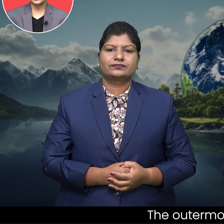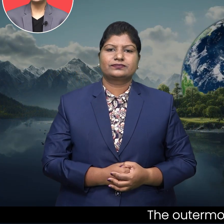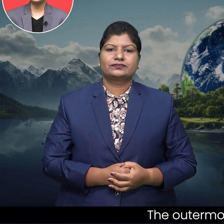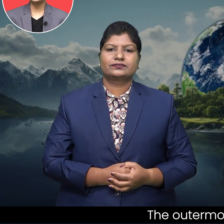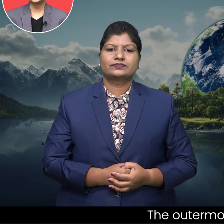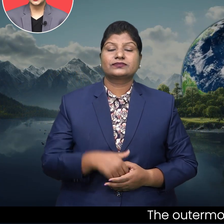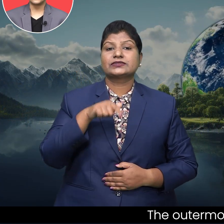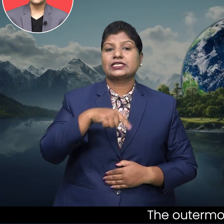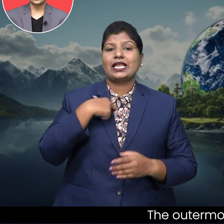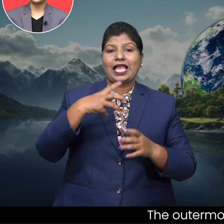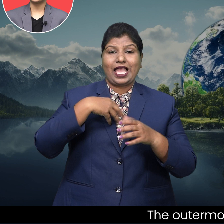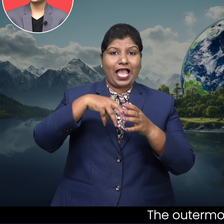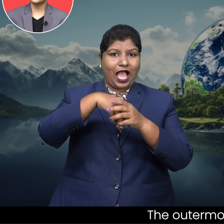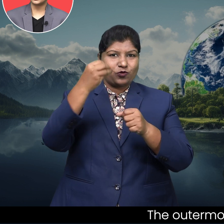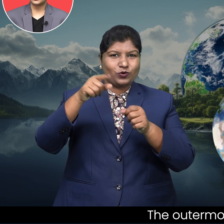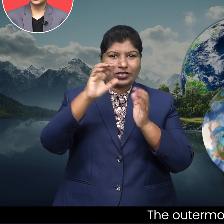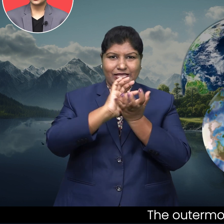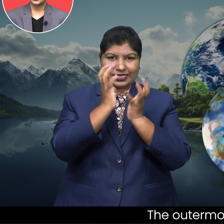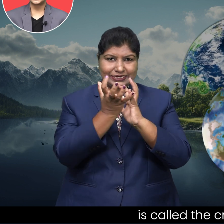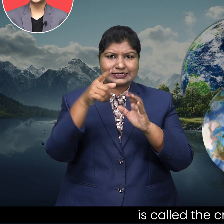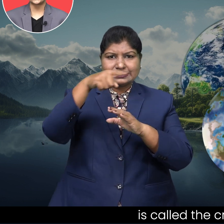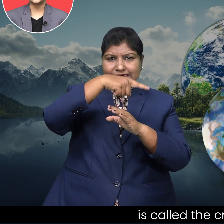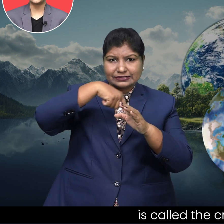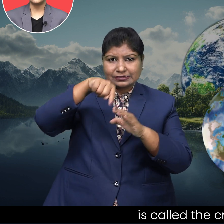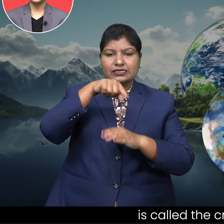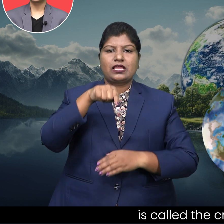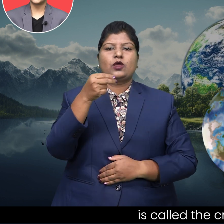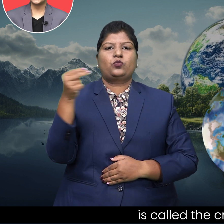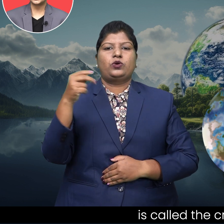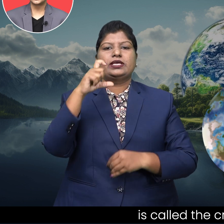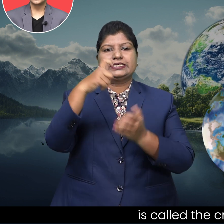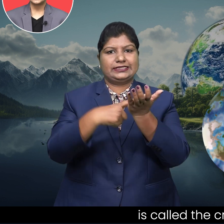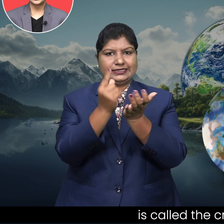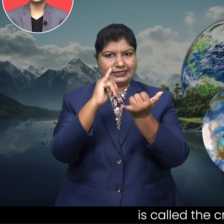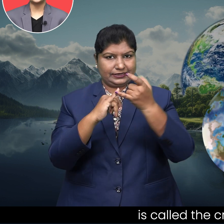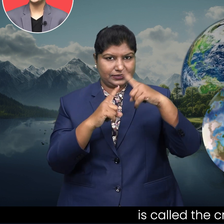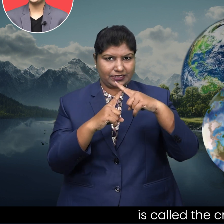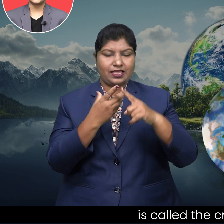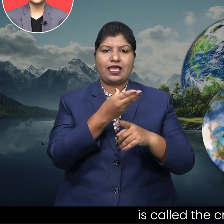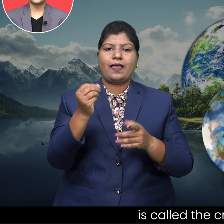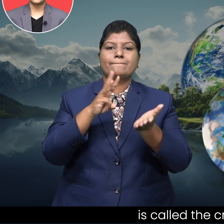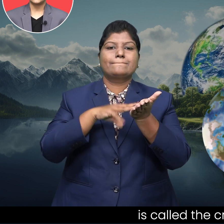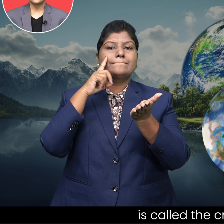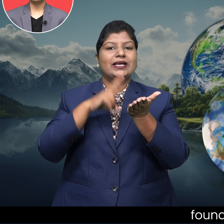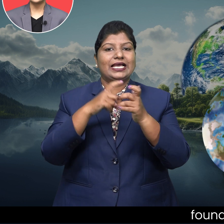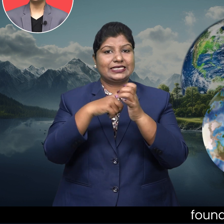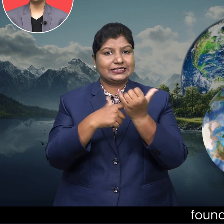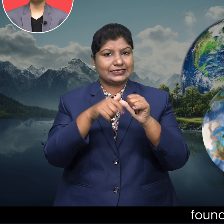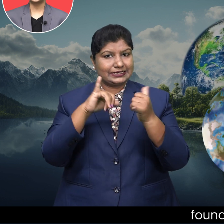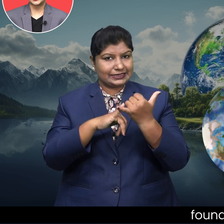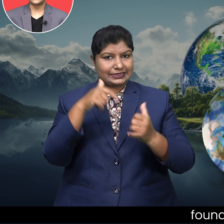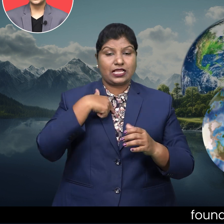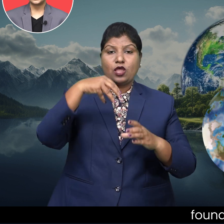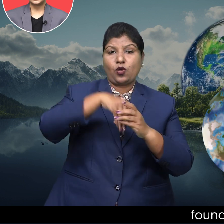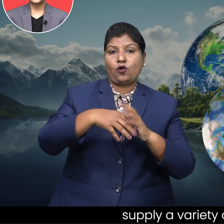The outermost layer of our earth is called the crust, and the minerals found in